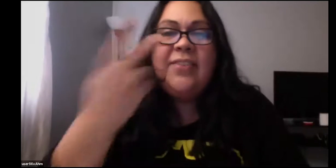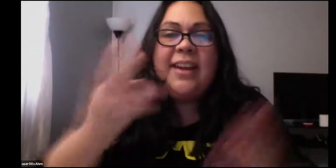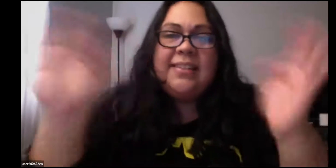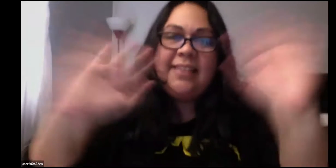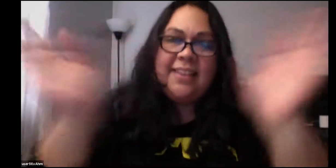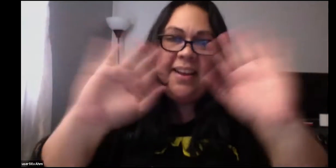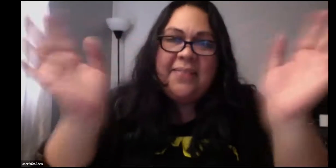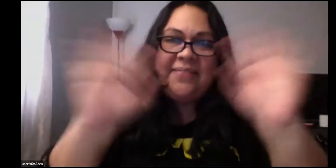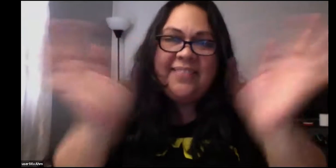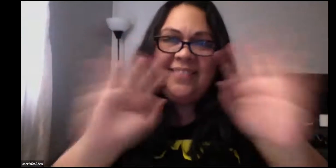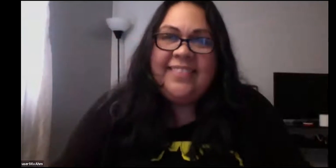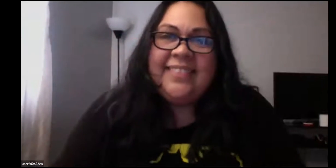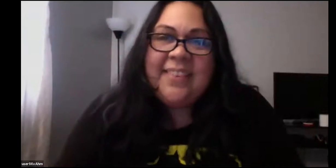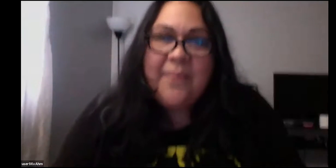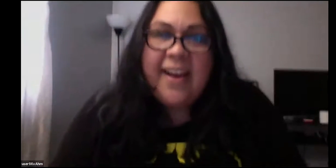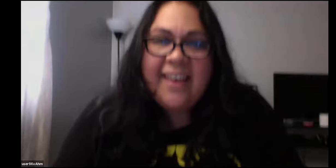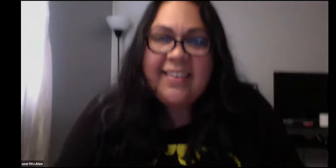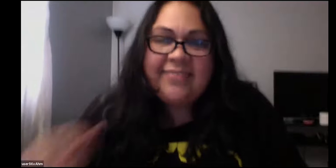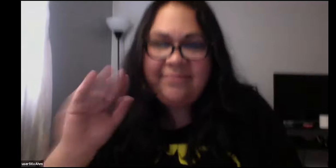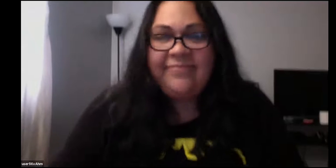guys next time. Bye.